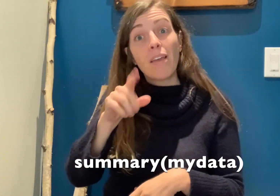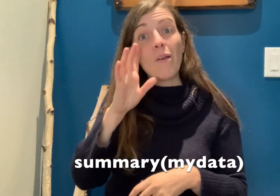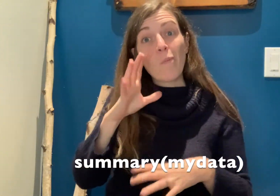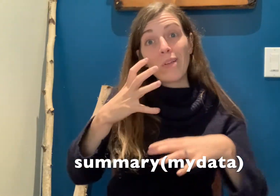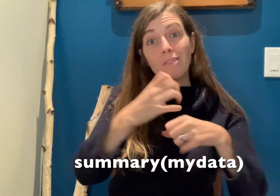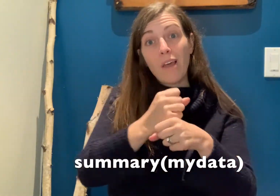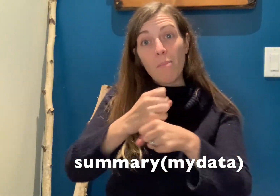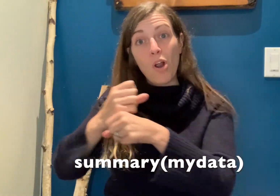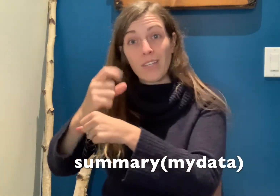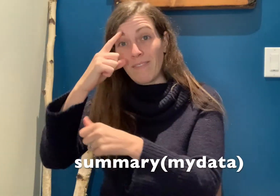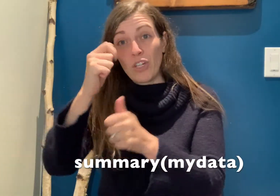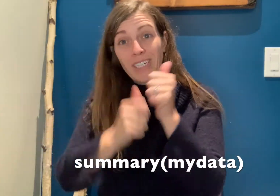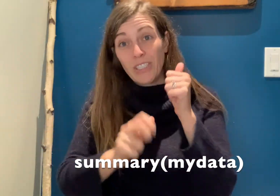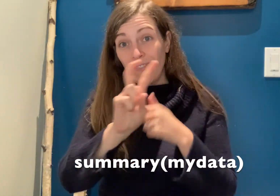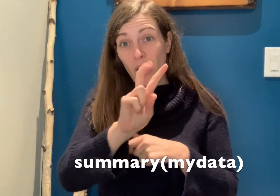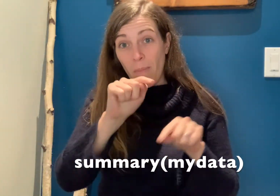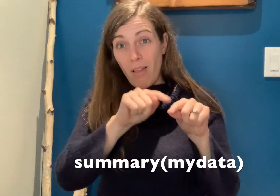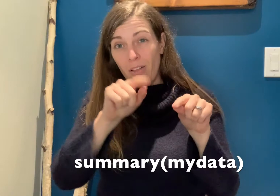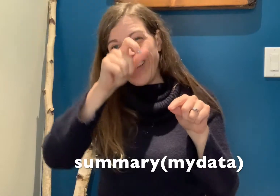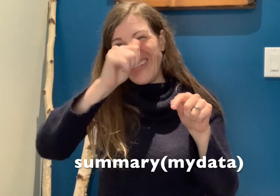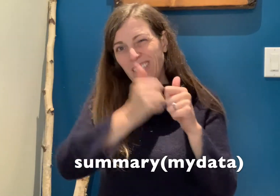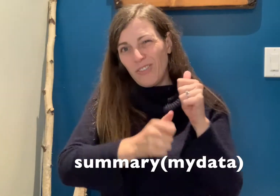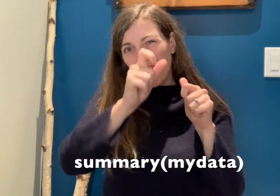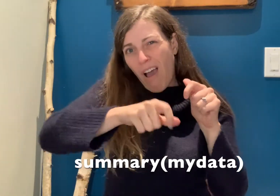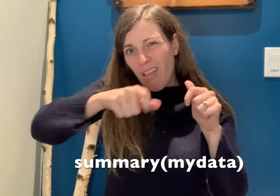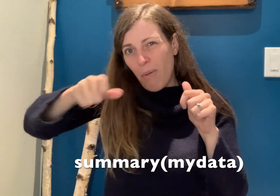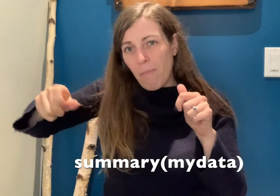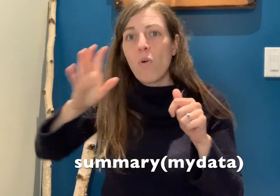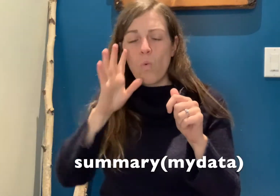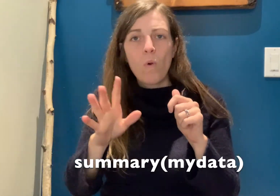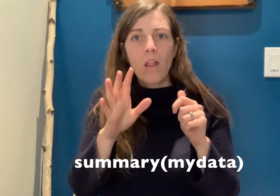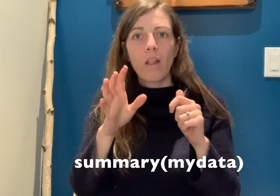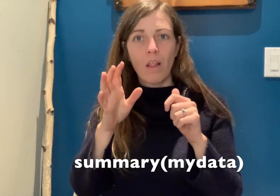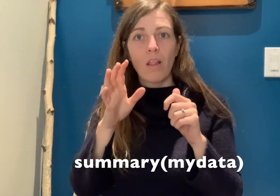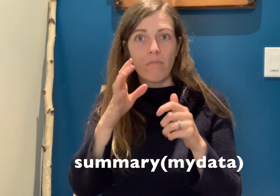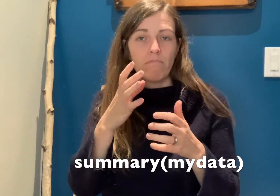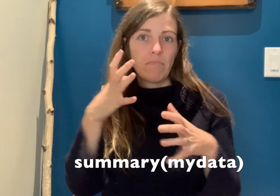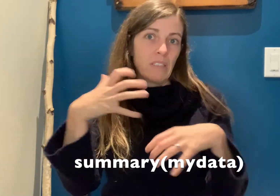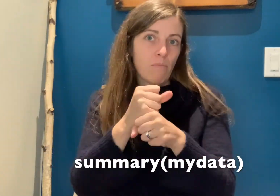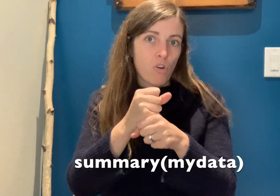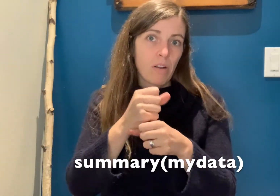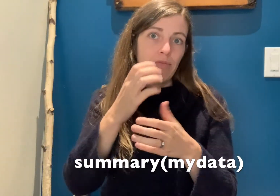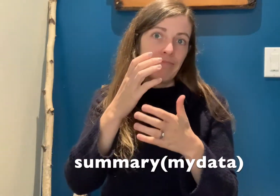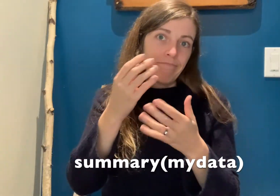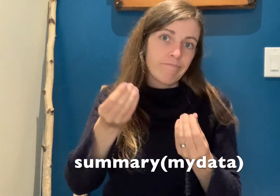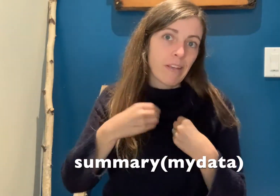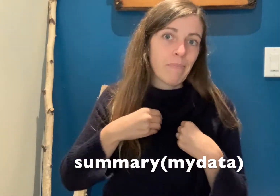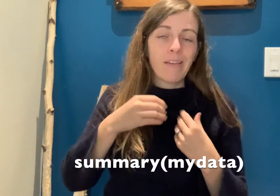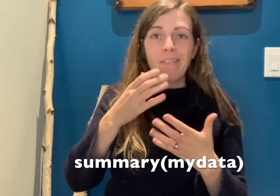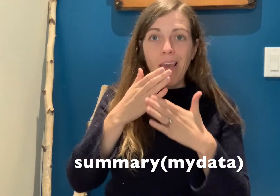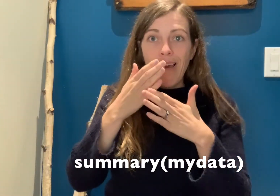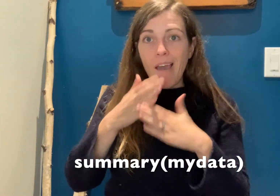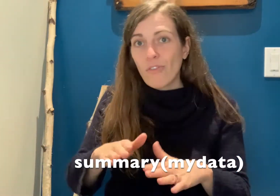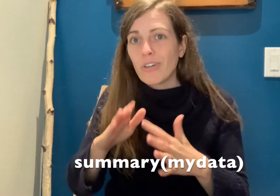summarize the data that's in my data, that data frame. So each column, it's going to give me a summary of the different kinds of